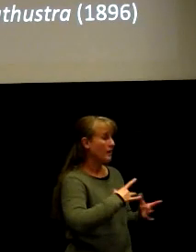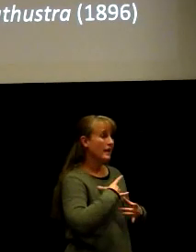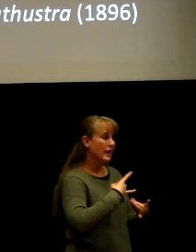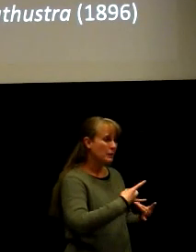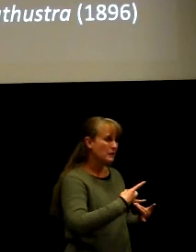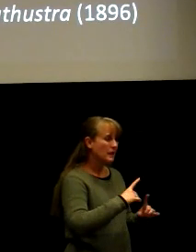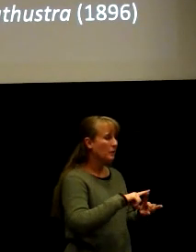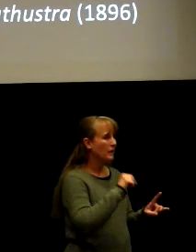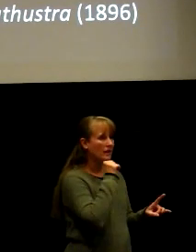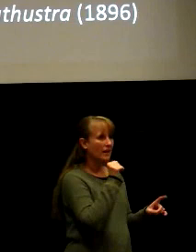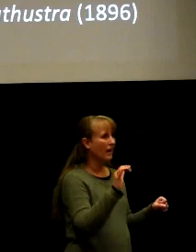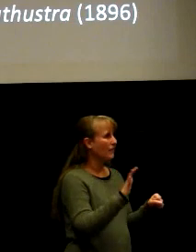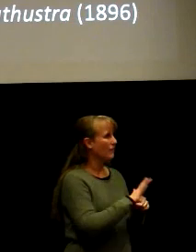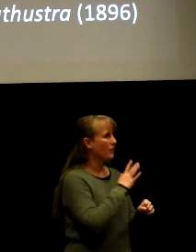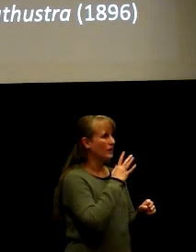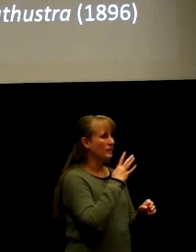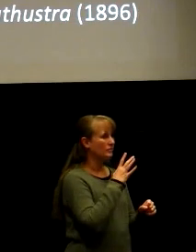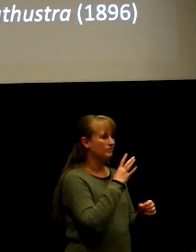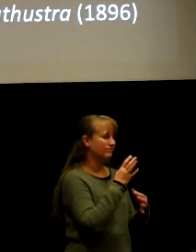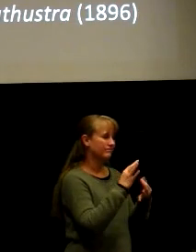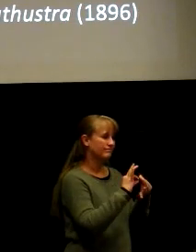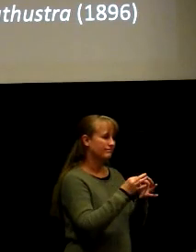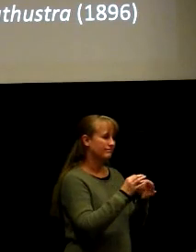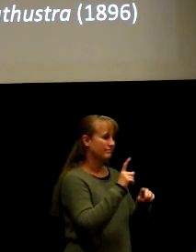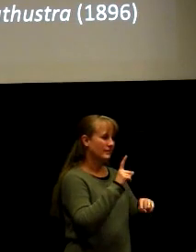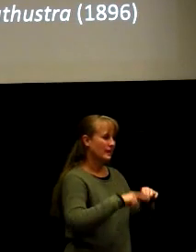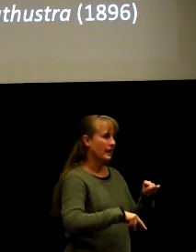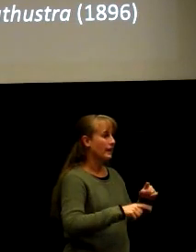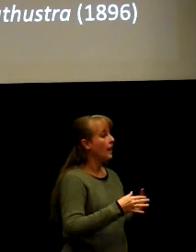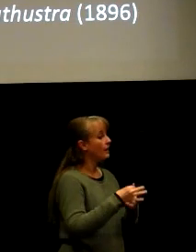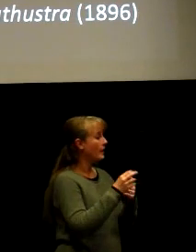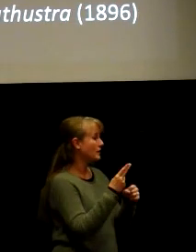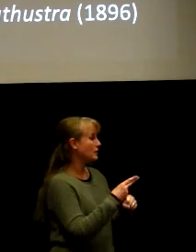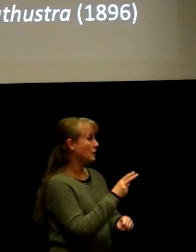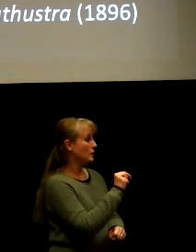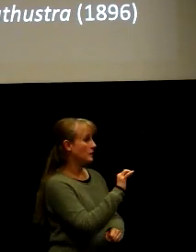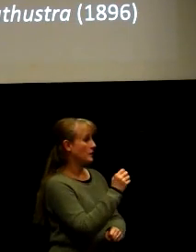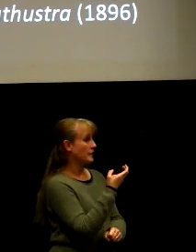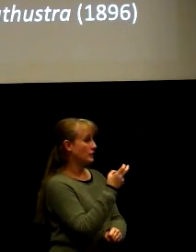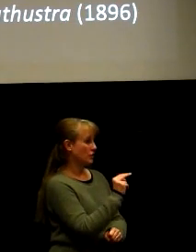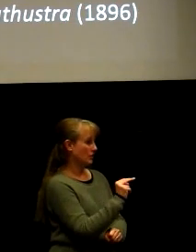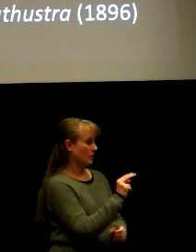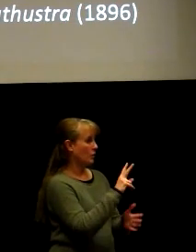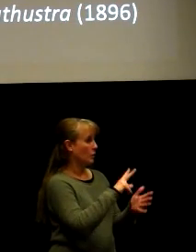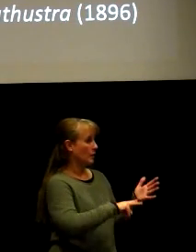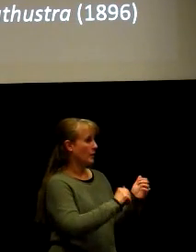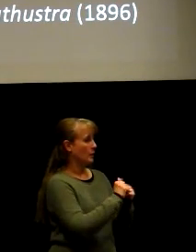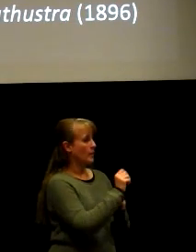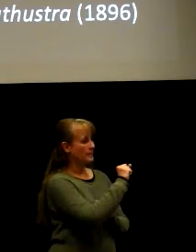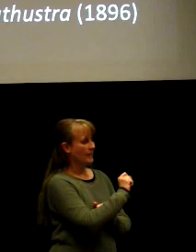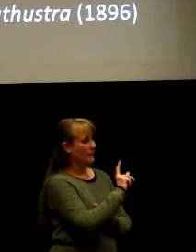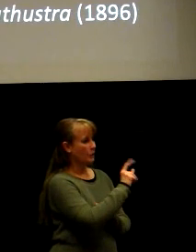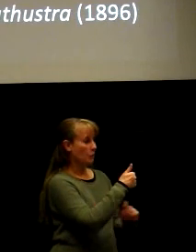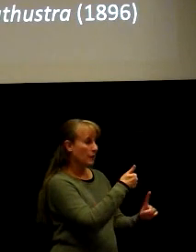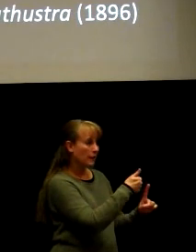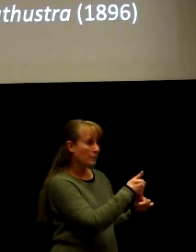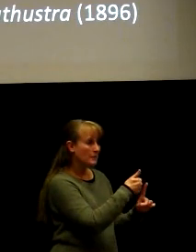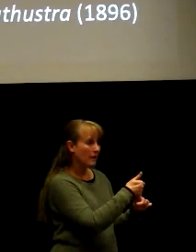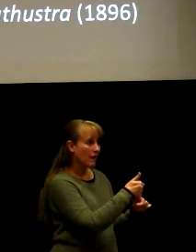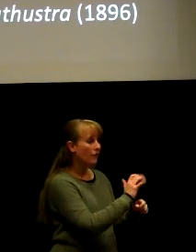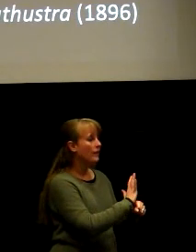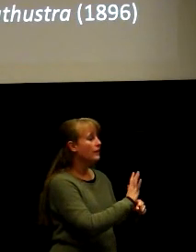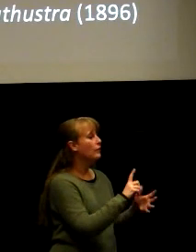so far, and then it becomes problematic, unless you apply the Nietzschean reading to Stanley Kubrick himself. The